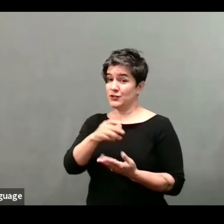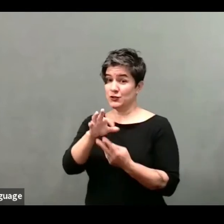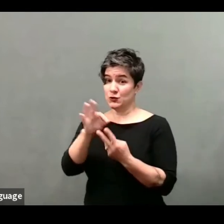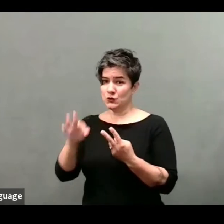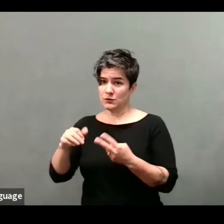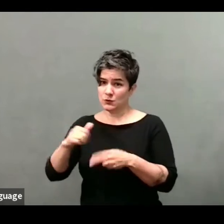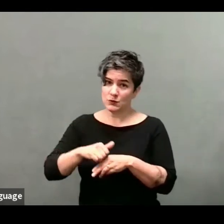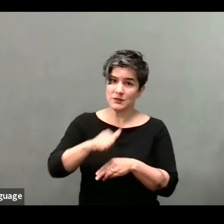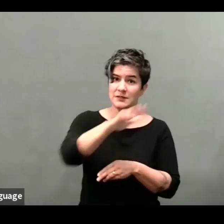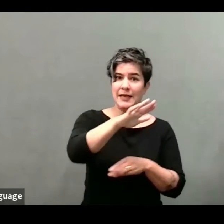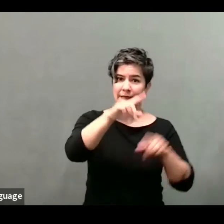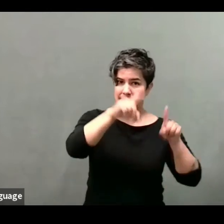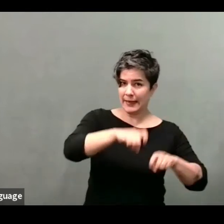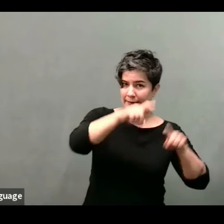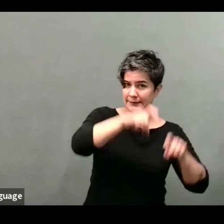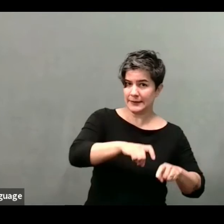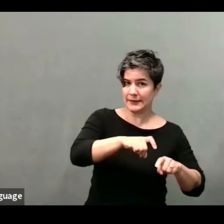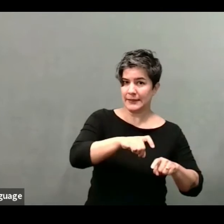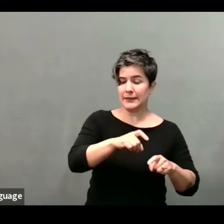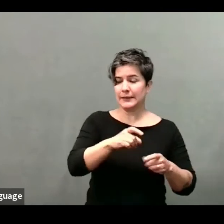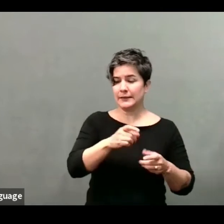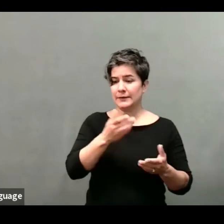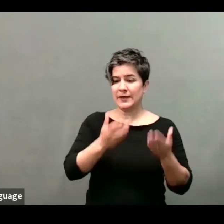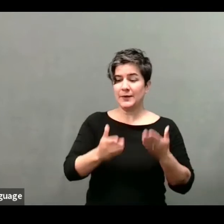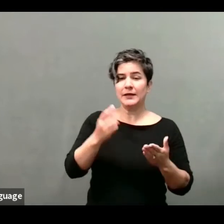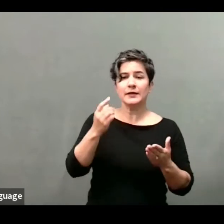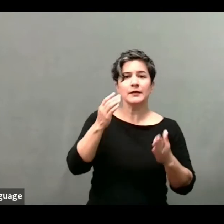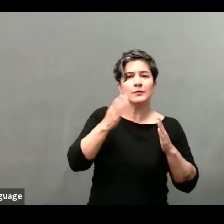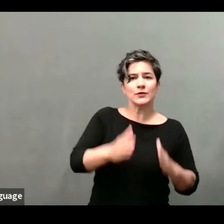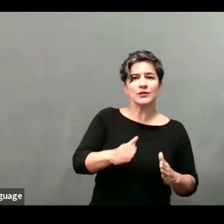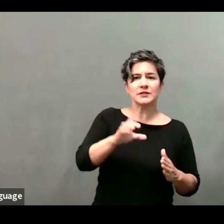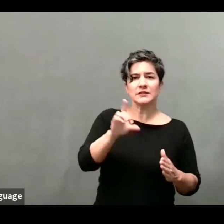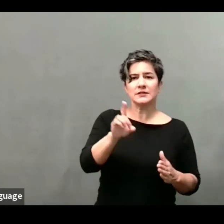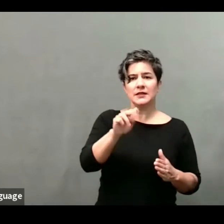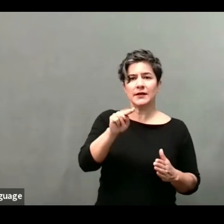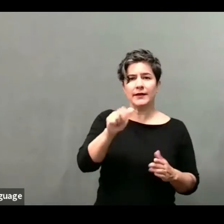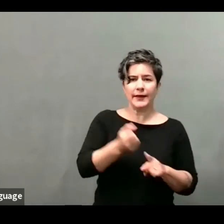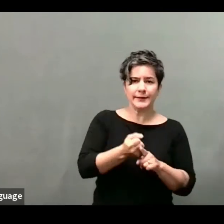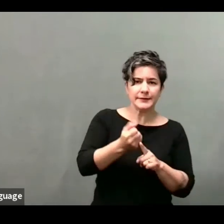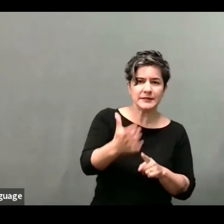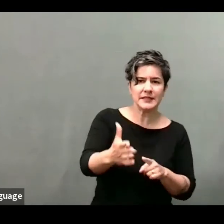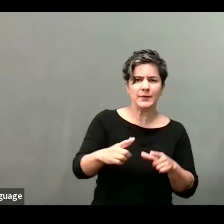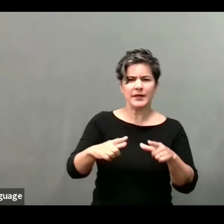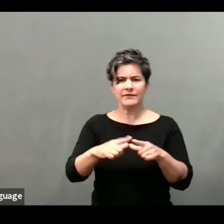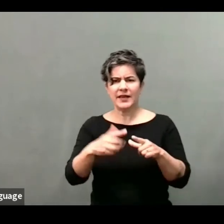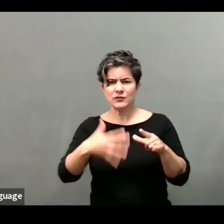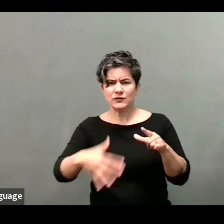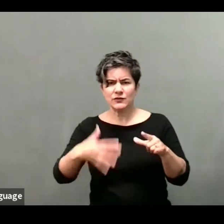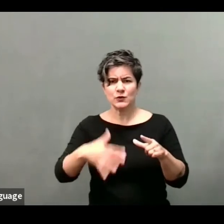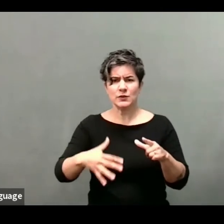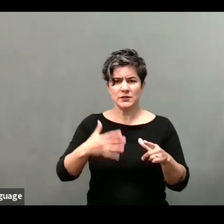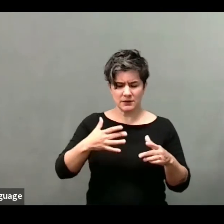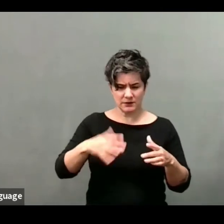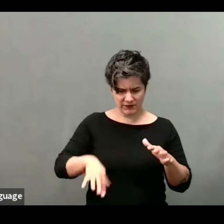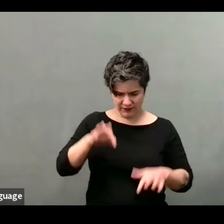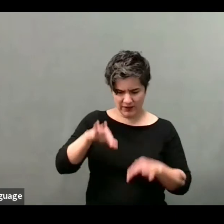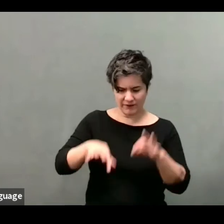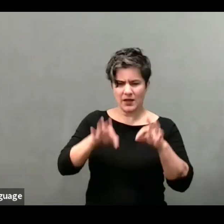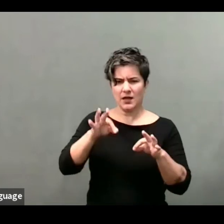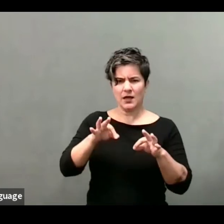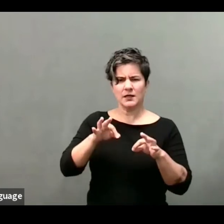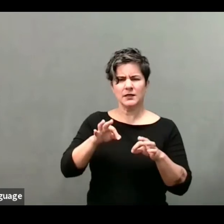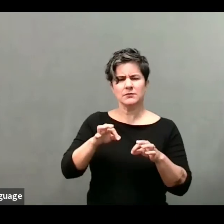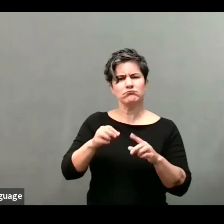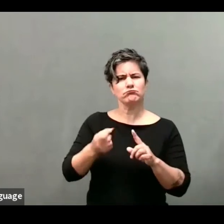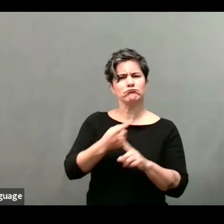lab and tested, that someone's DNA or semen or vaginal fluids may be found on them in a